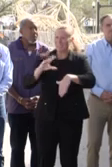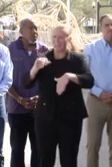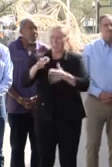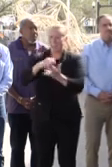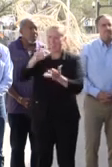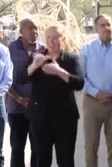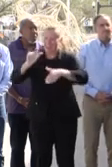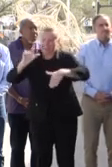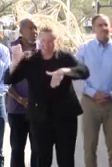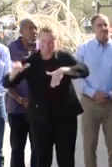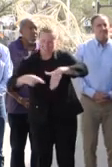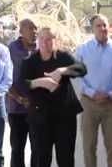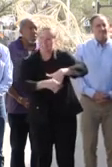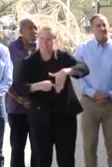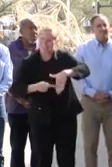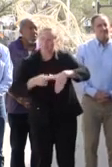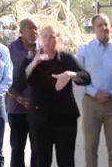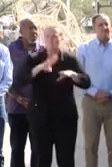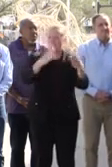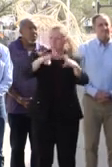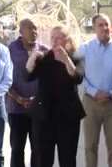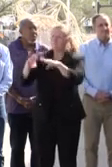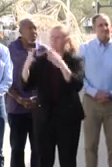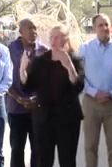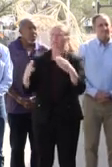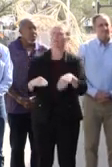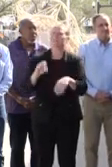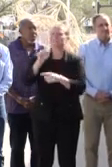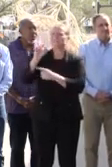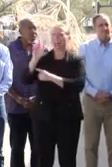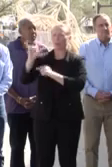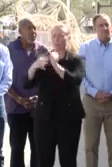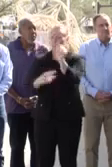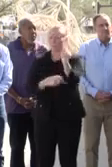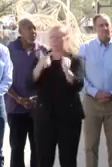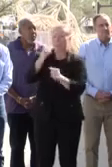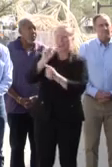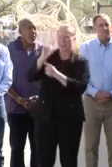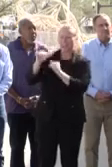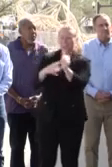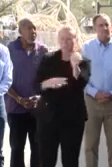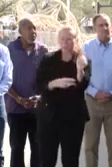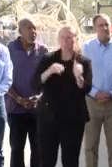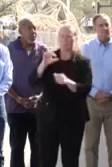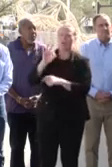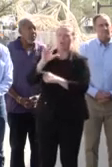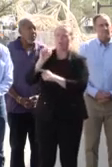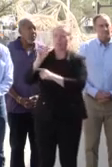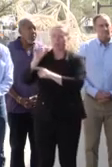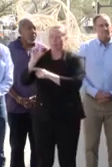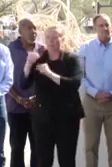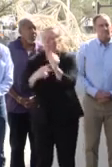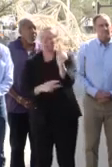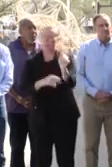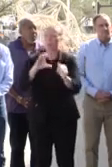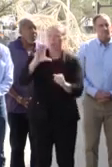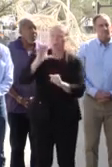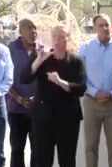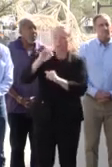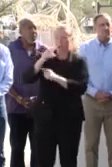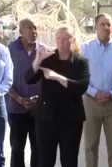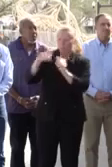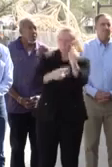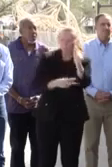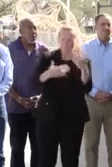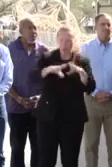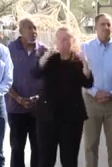cleared and open. Sunshine Skyway, Gandy, Howard Franklin, Courtney Campbell have been inspected, cleared, and are open.